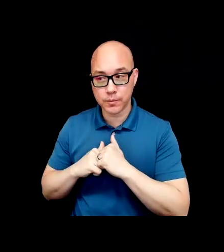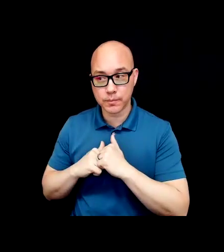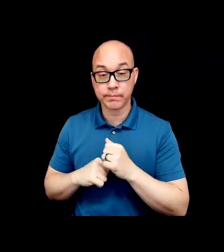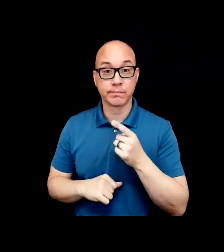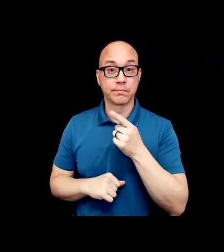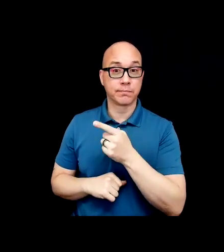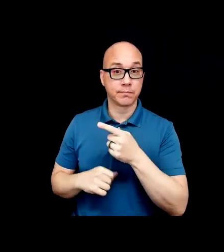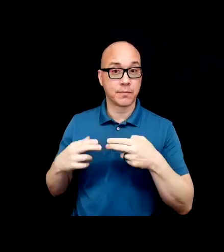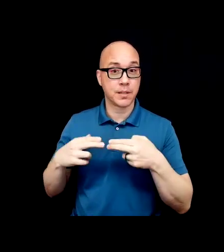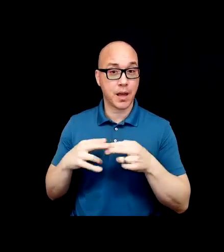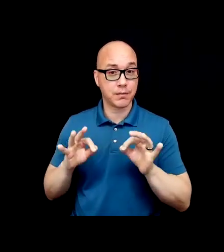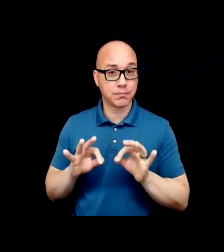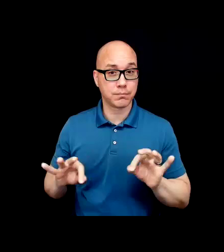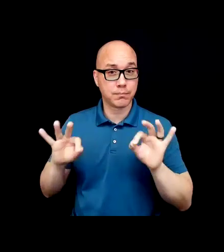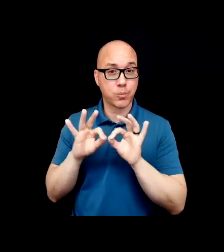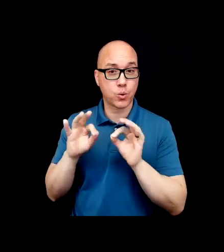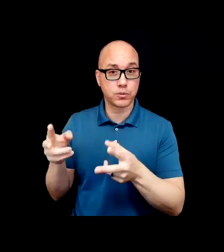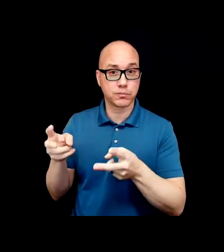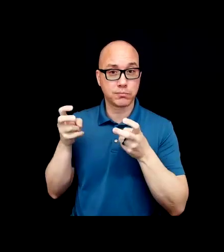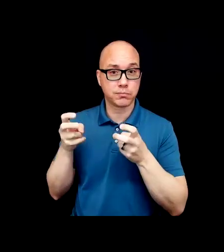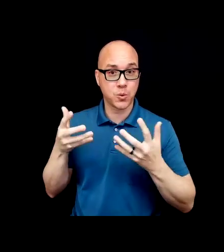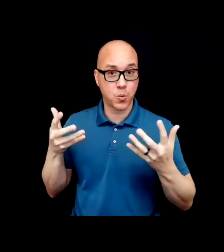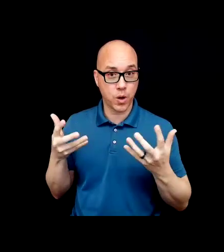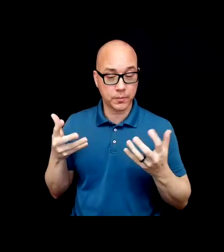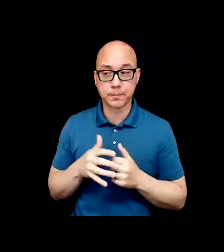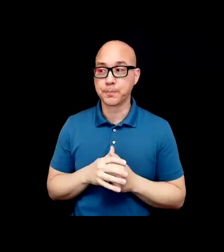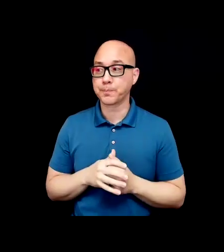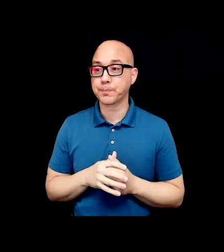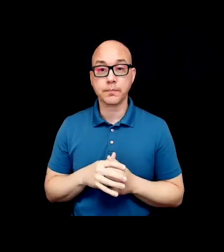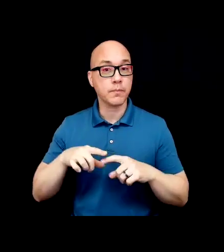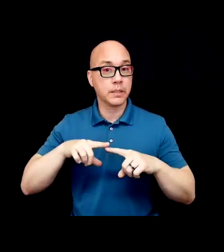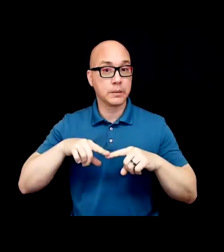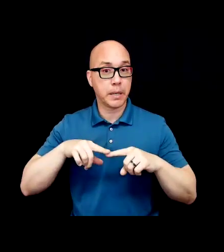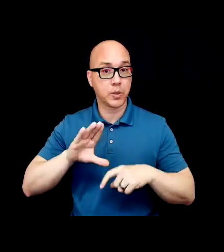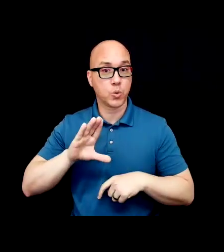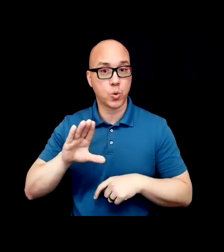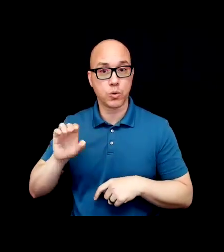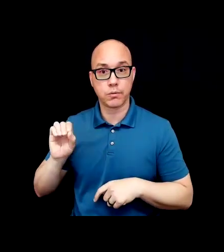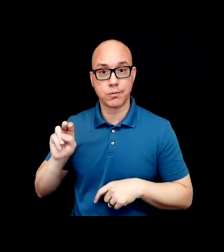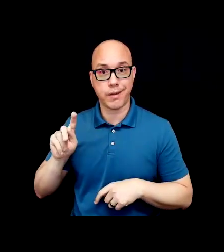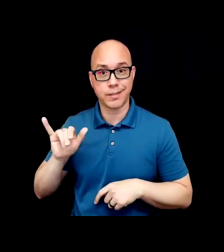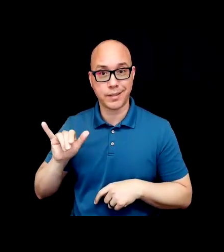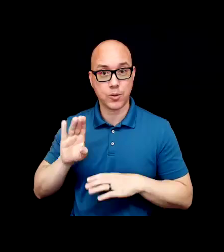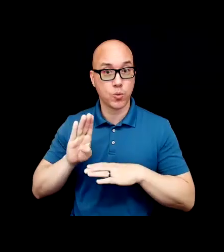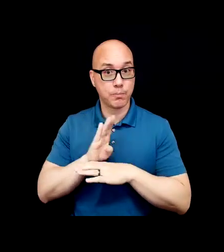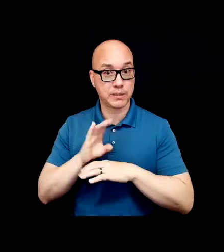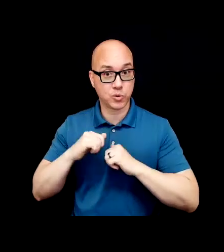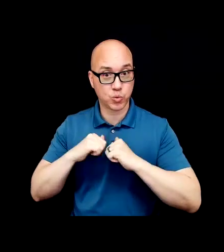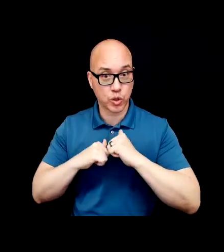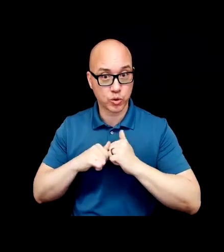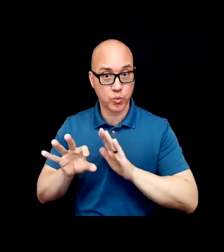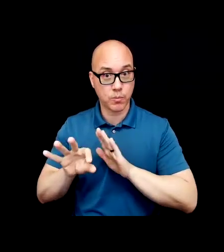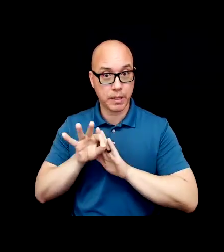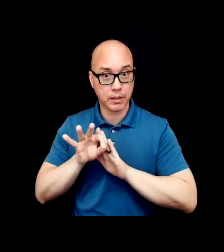this slide is that based upon the entity structure that you are, or that you will choose to be, you